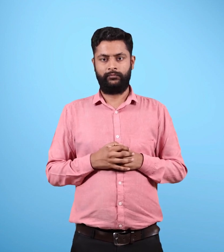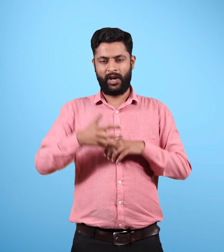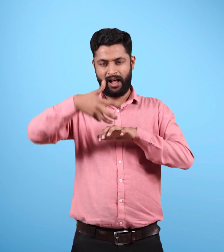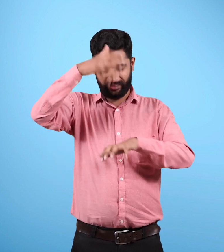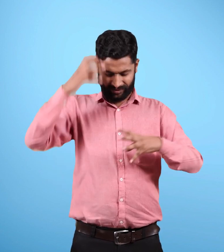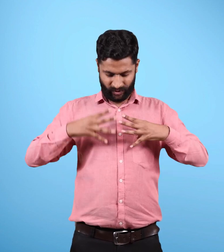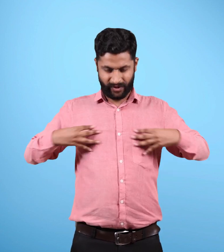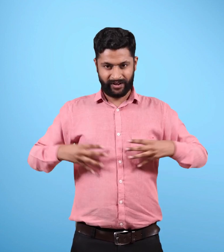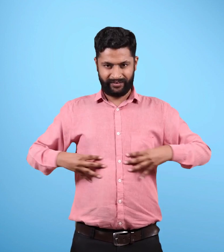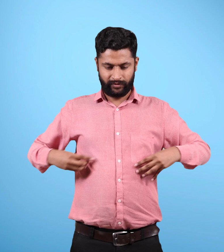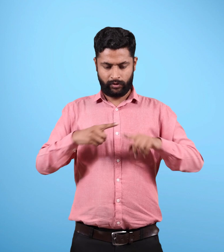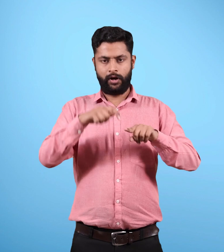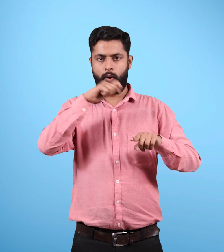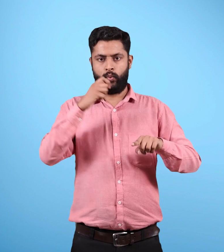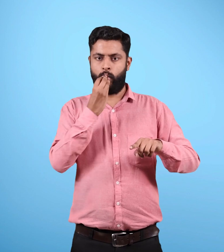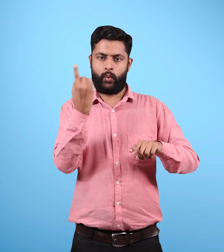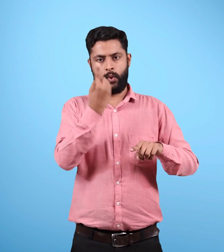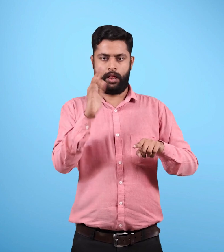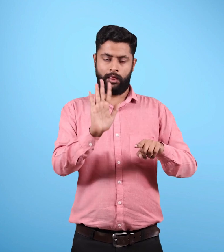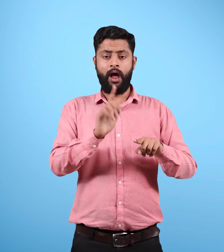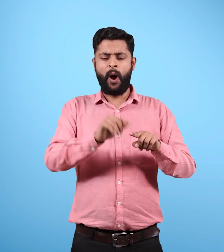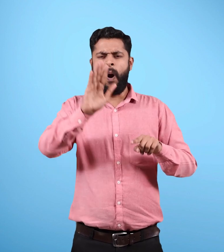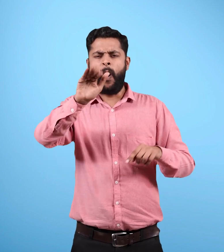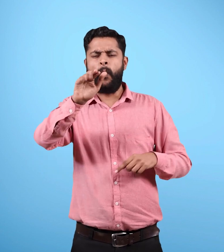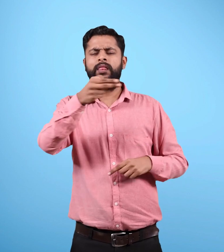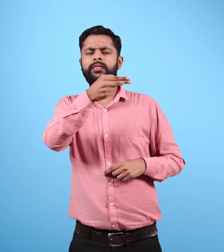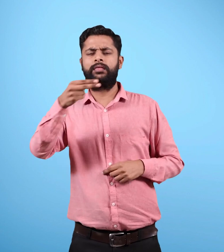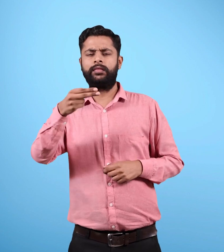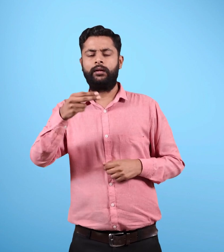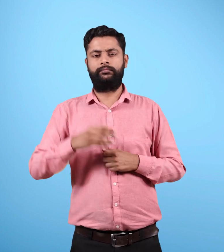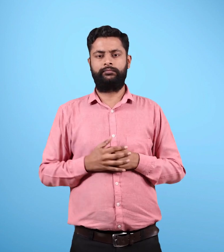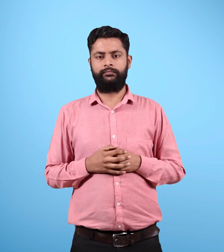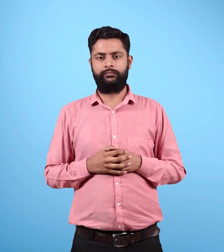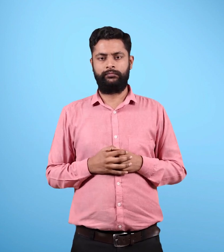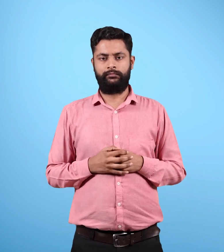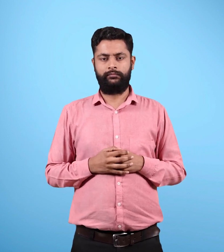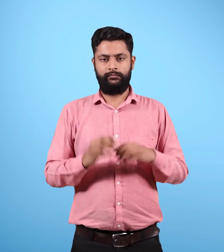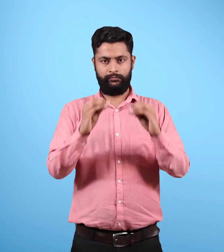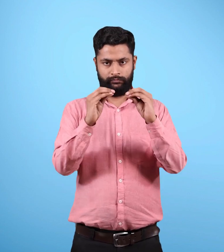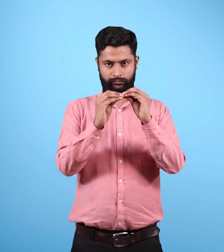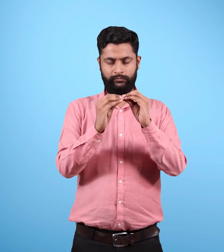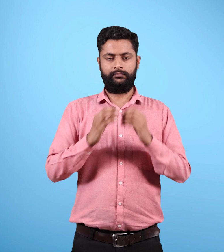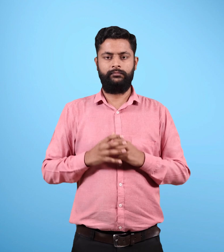Tiger is a blank because it eats only meat.